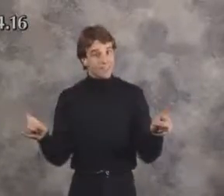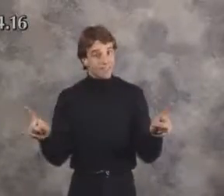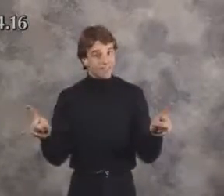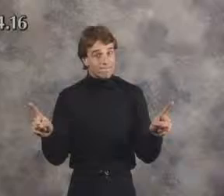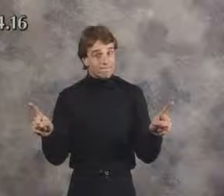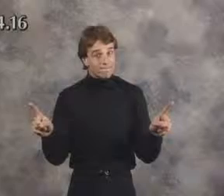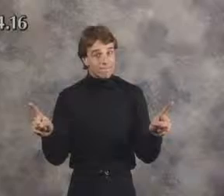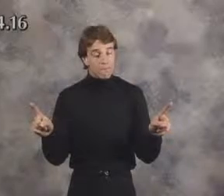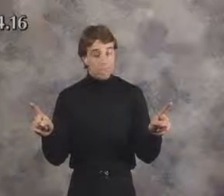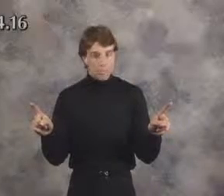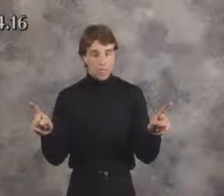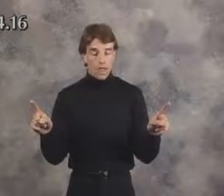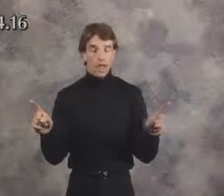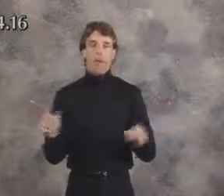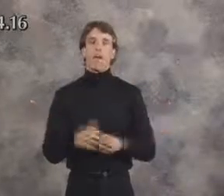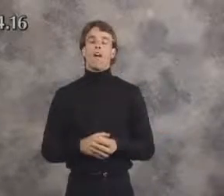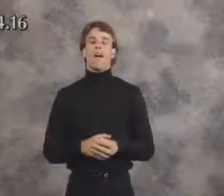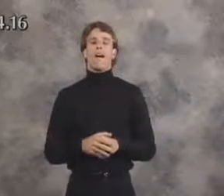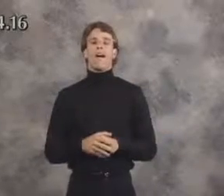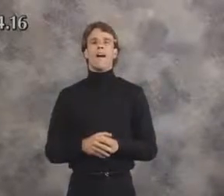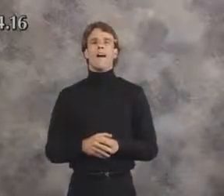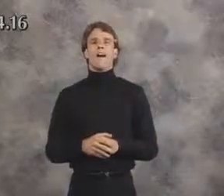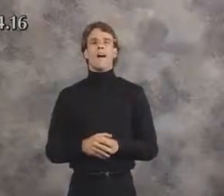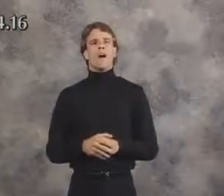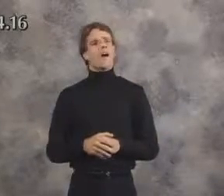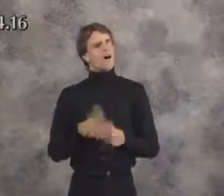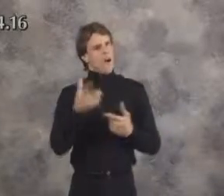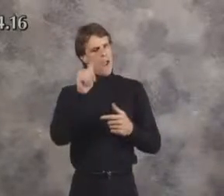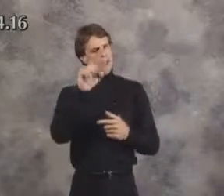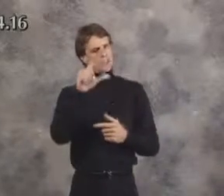Signing English and signing ASL is different.